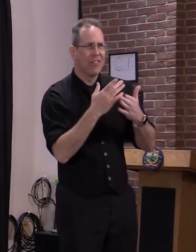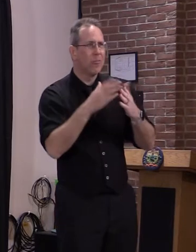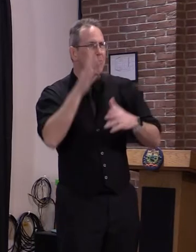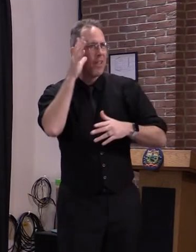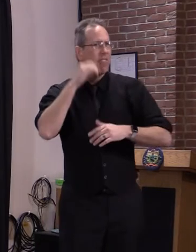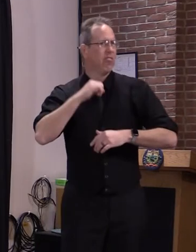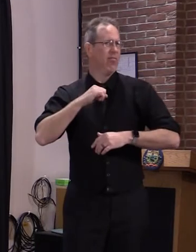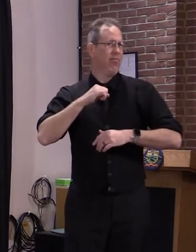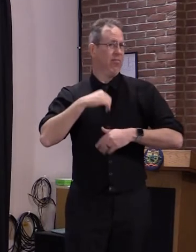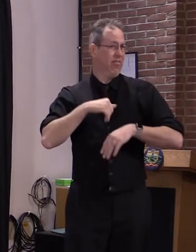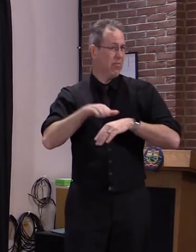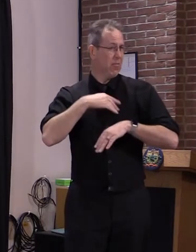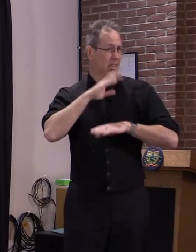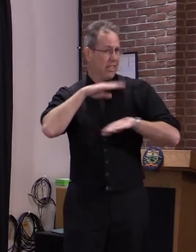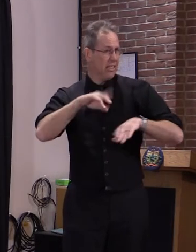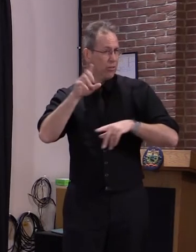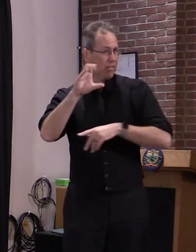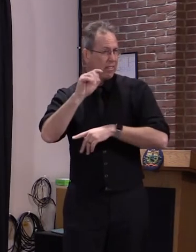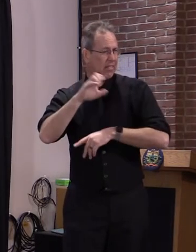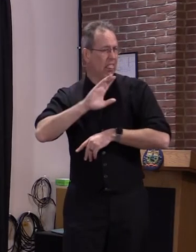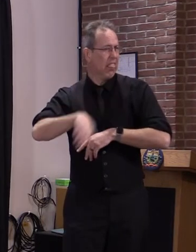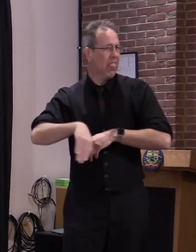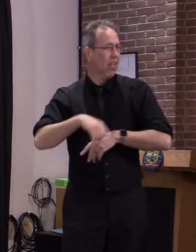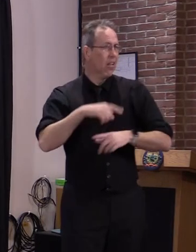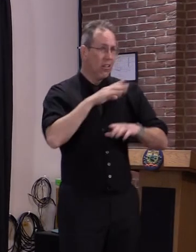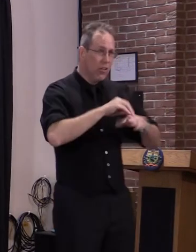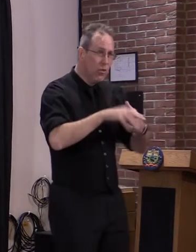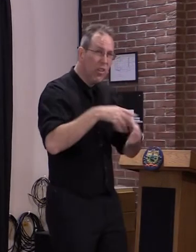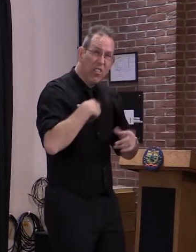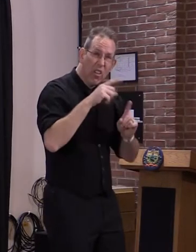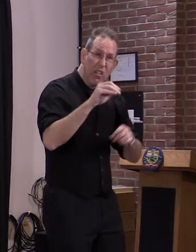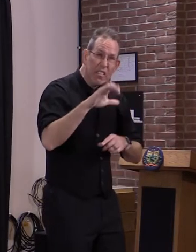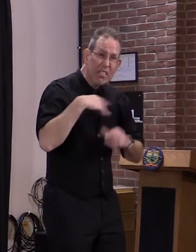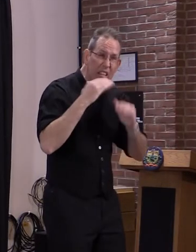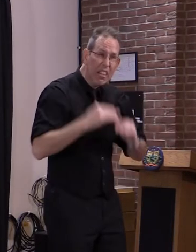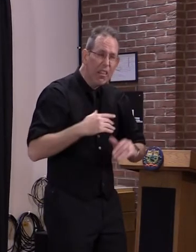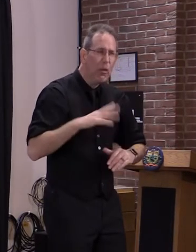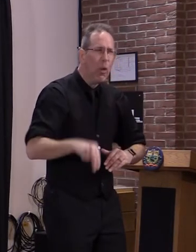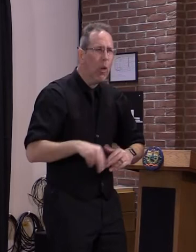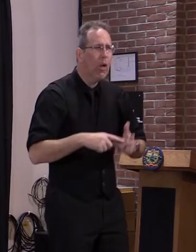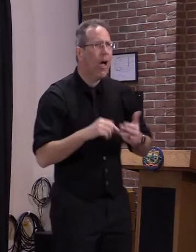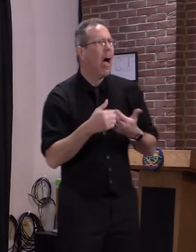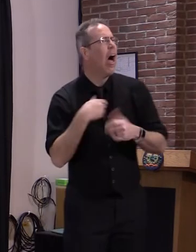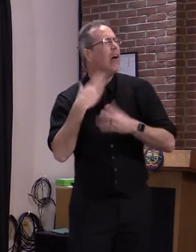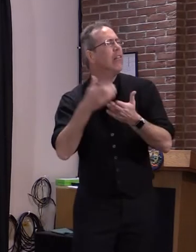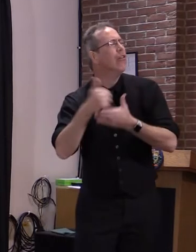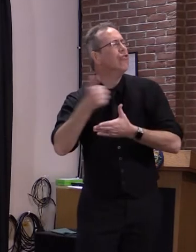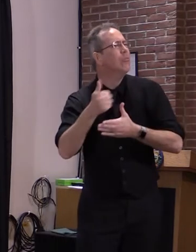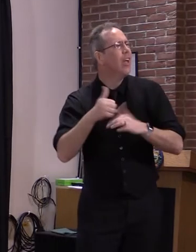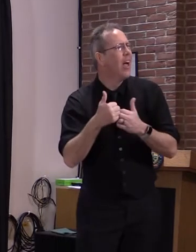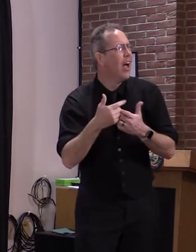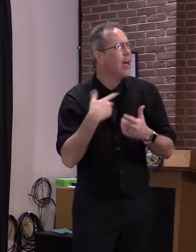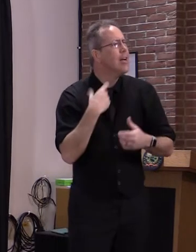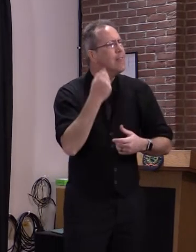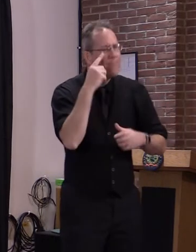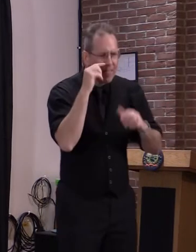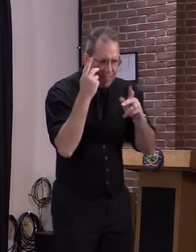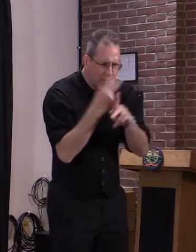One, for example, that we're working on with the legislature gets at the structural issues of how CT is funded. There